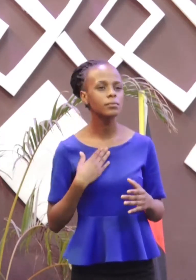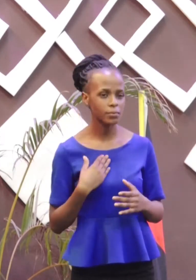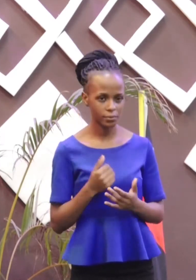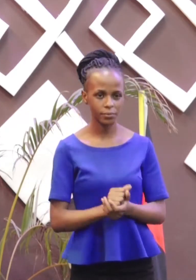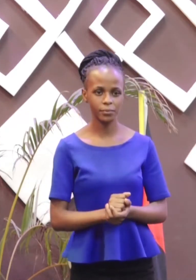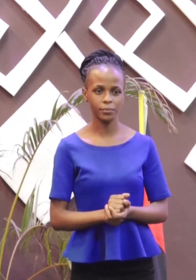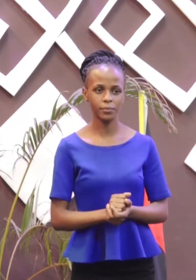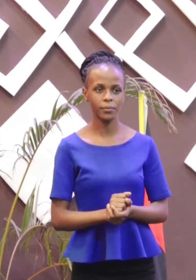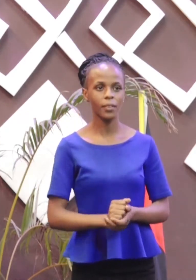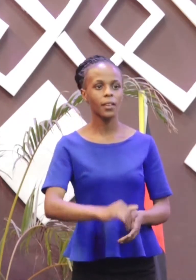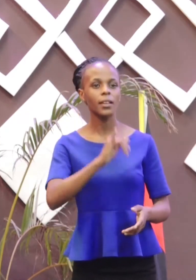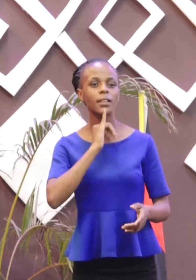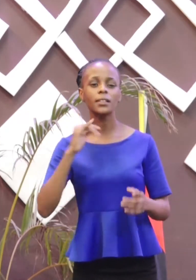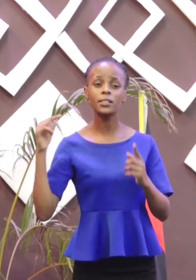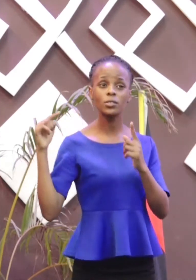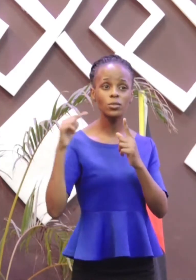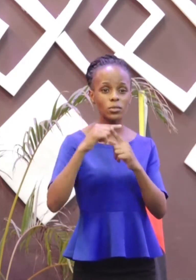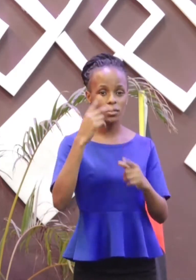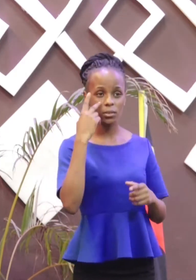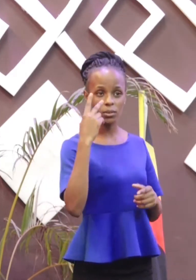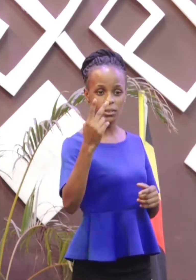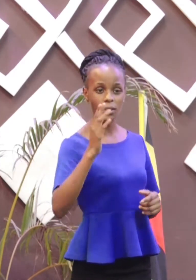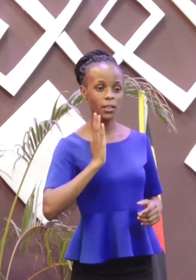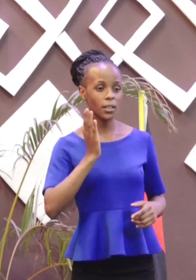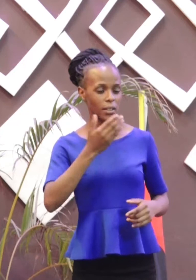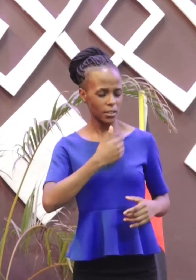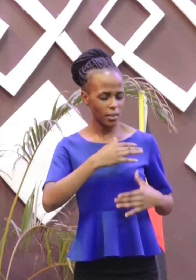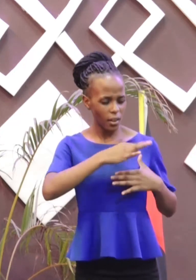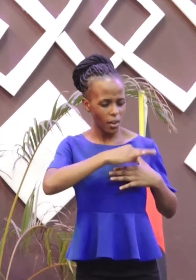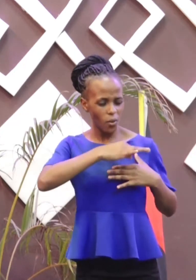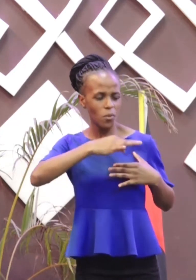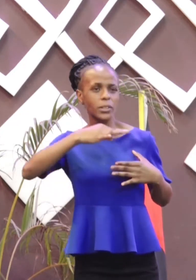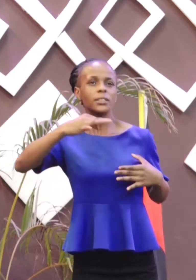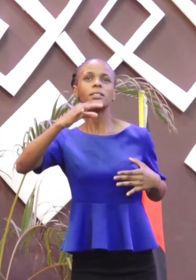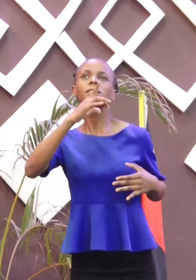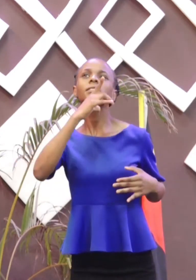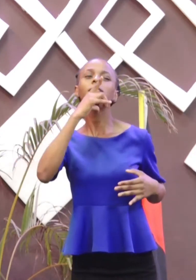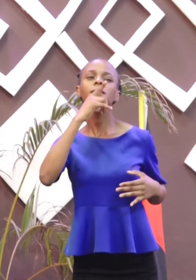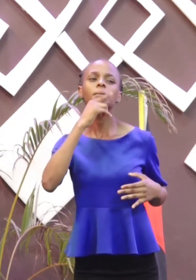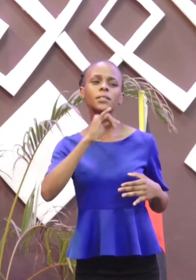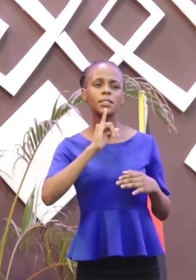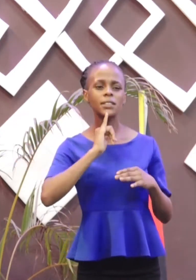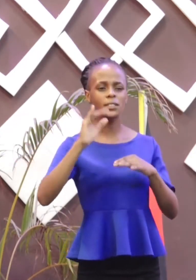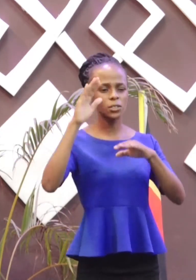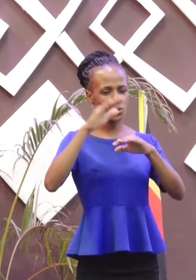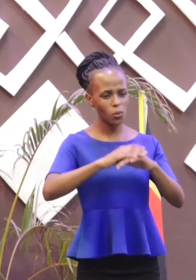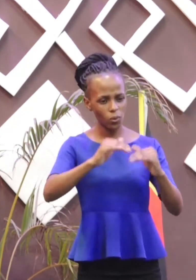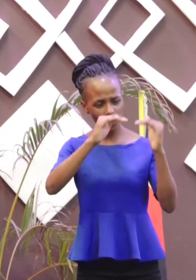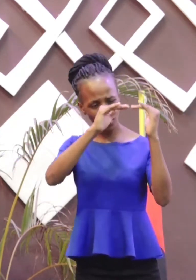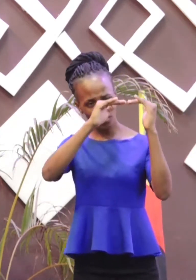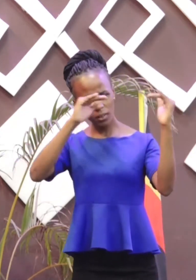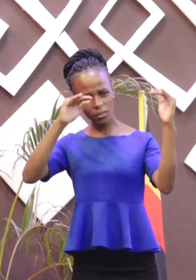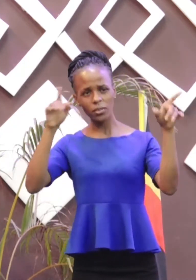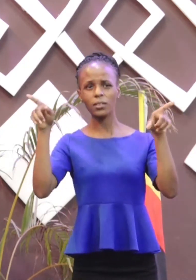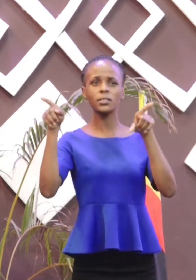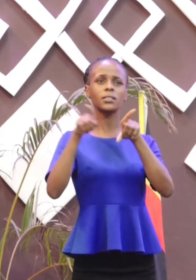kwaffe okusinga, is to see to it that our spirit man has attained to the level of Christ.